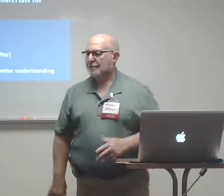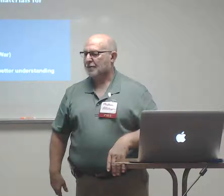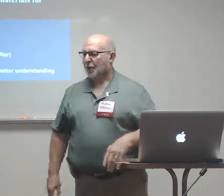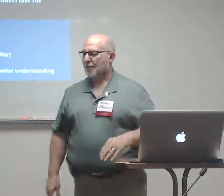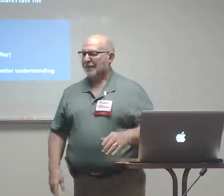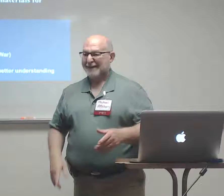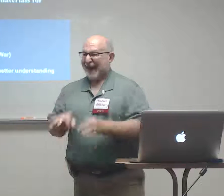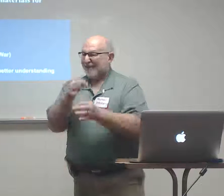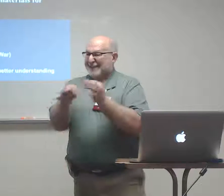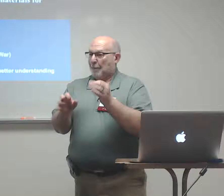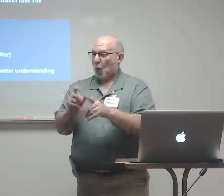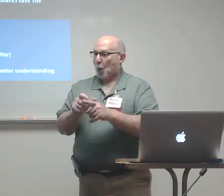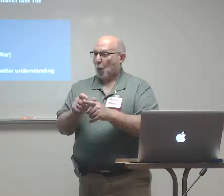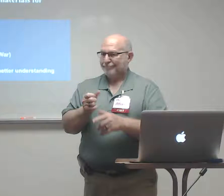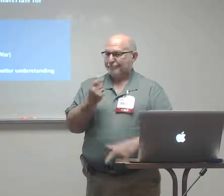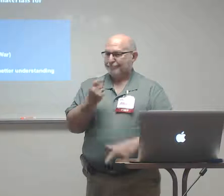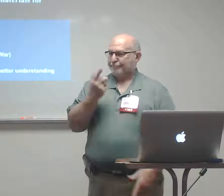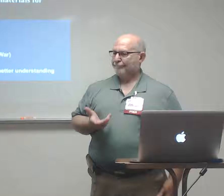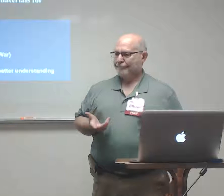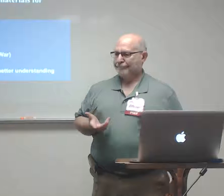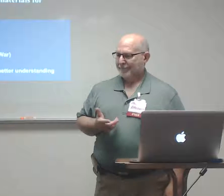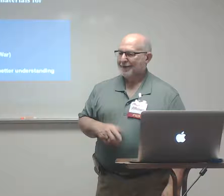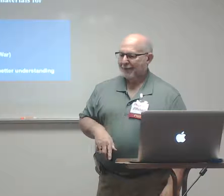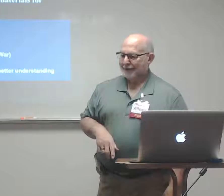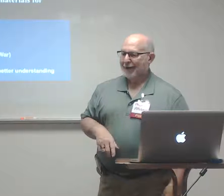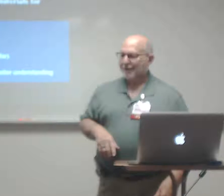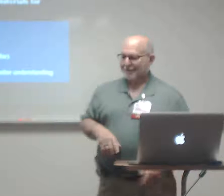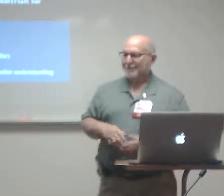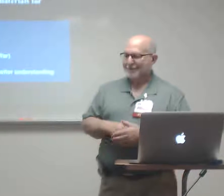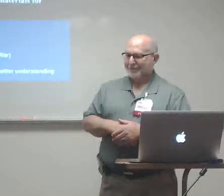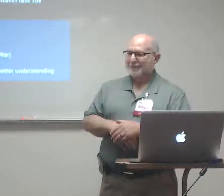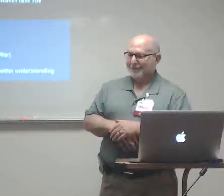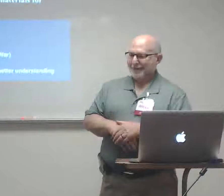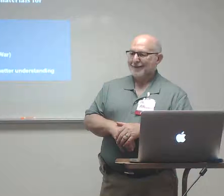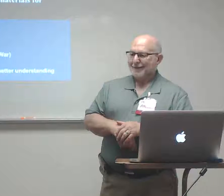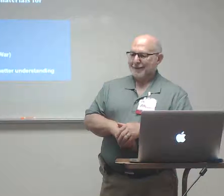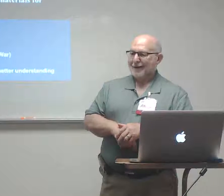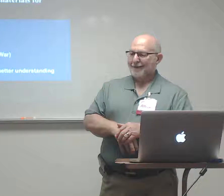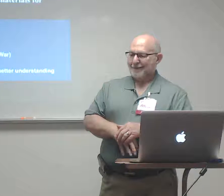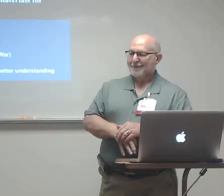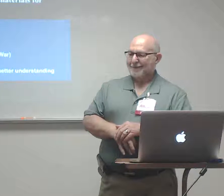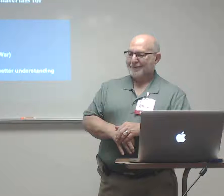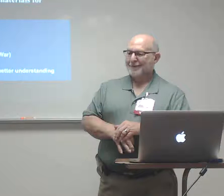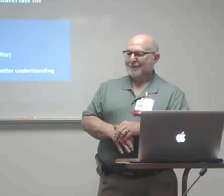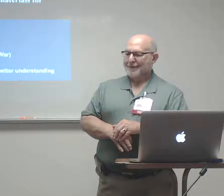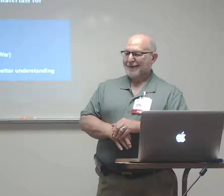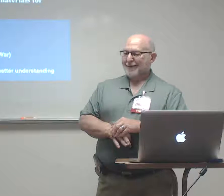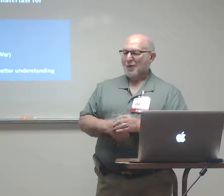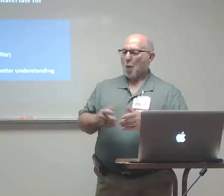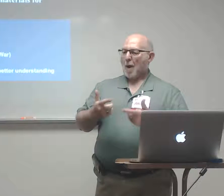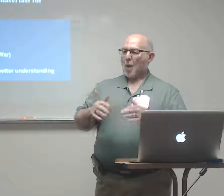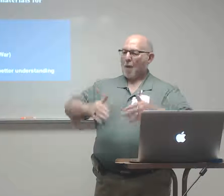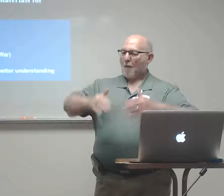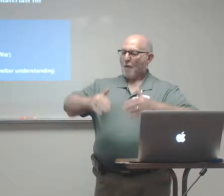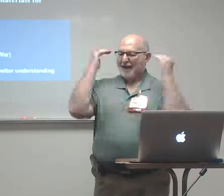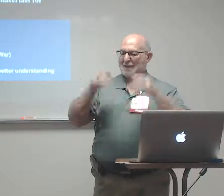so even simple words. Yeah, I've been that many times. Yeah. You don't want to go over their head because